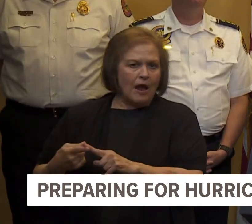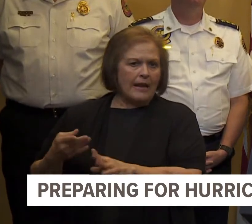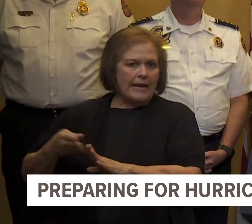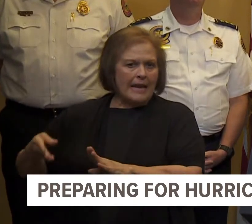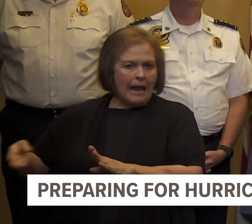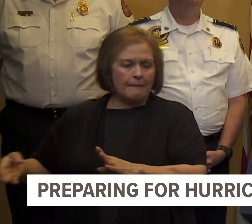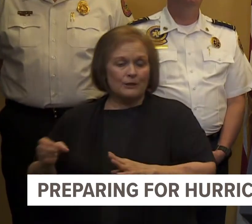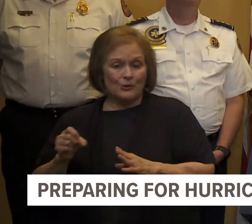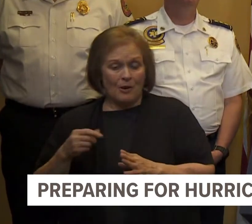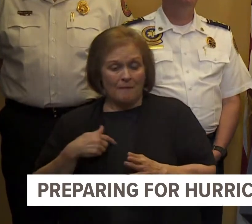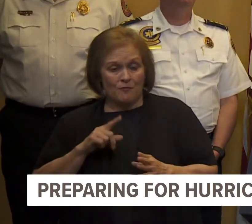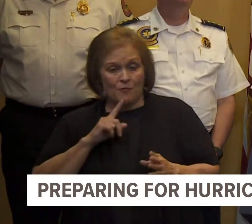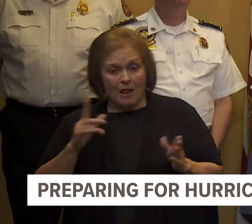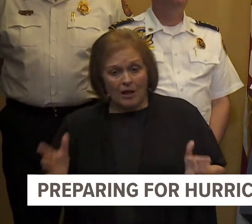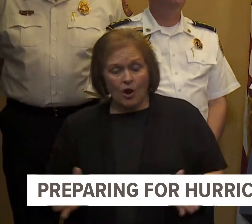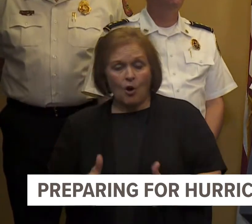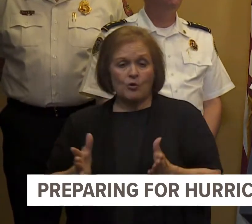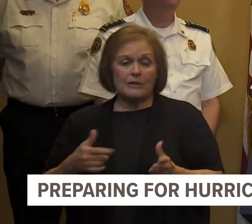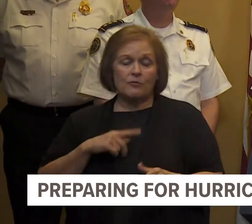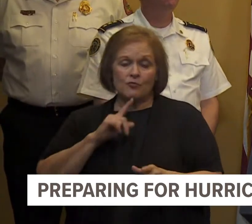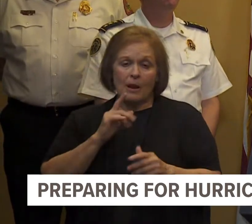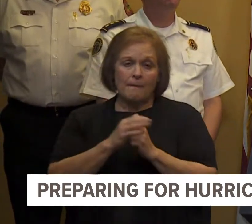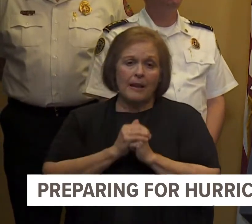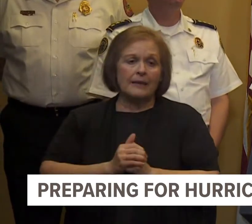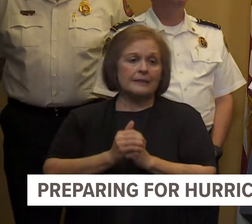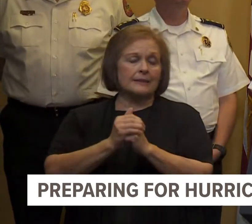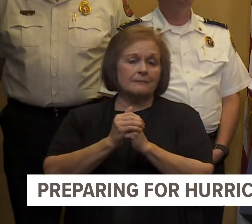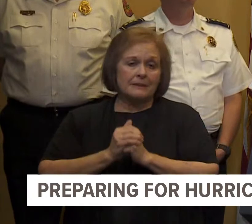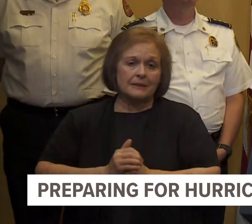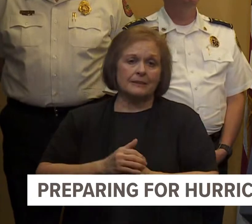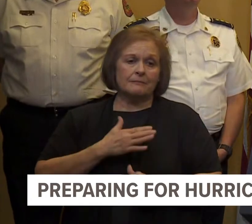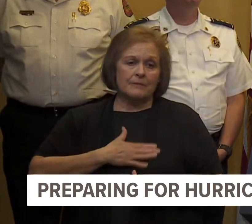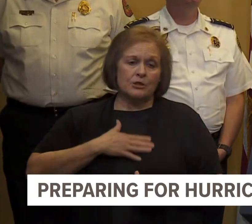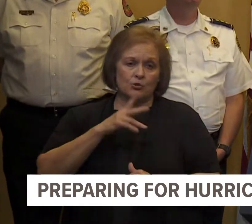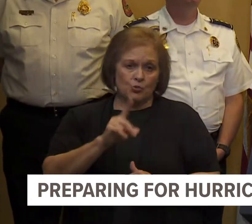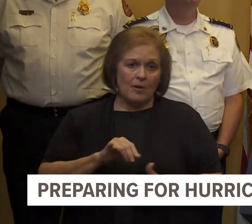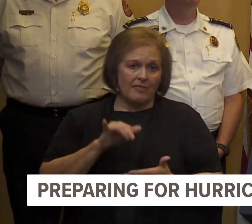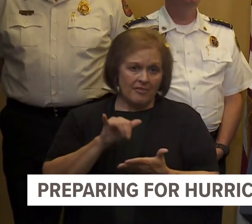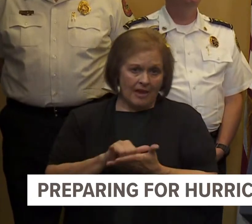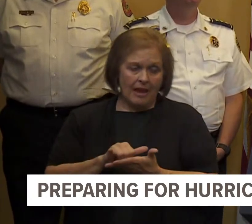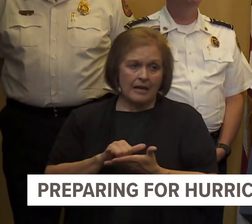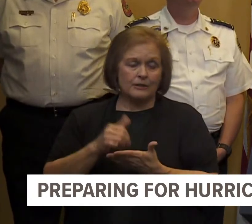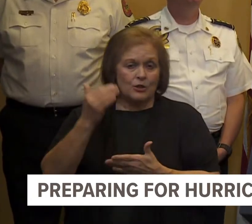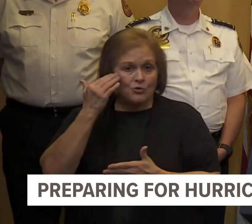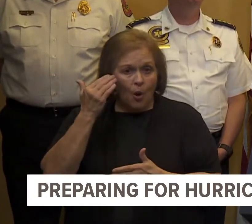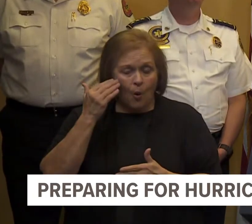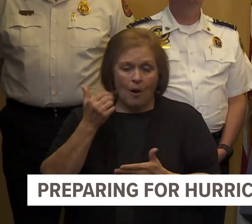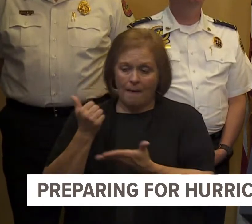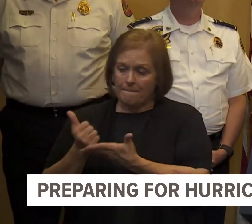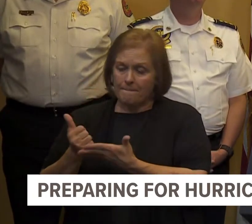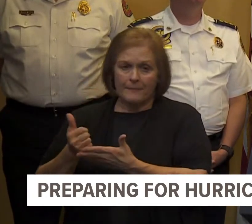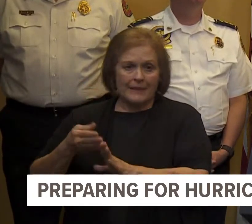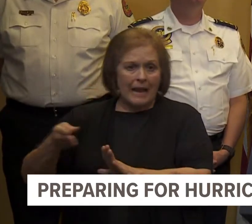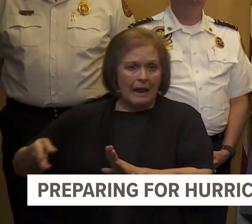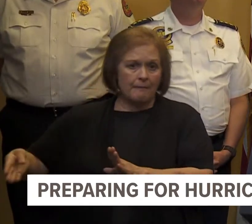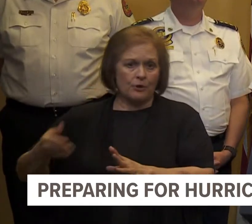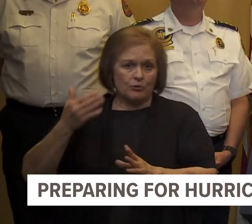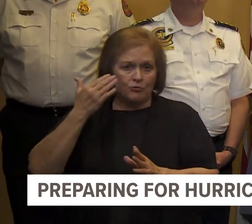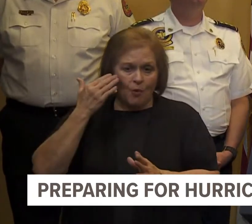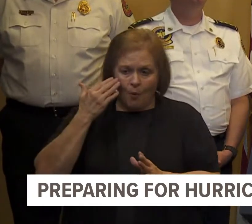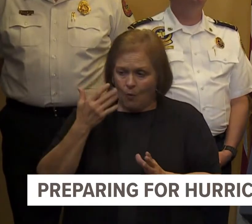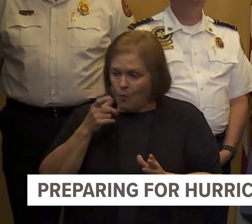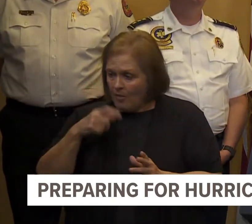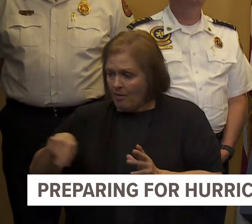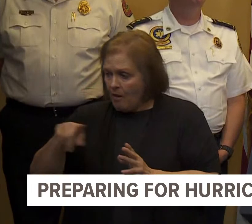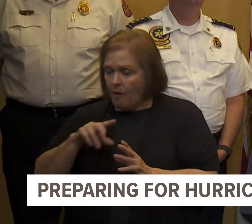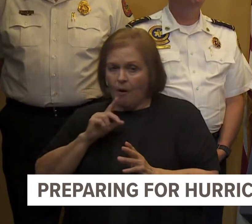I'm really encouraging and really pleading for people to do that and to know their neighbor, know their family,